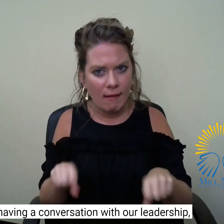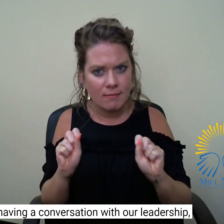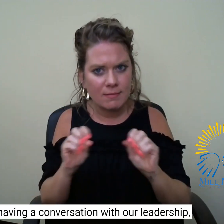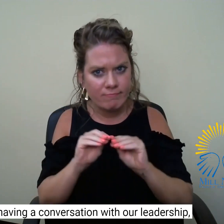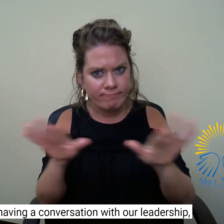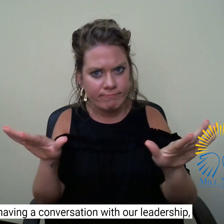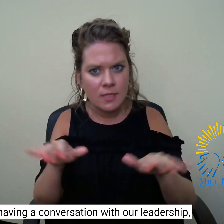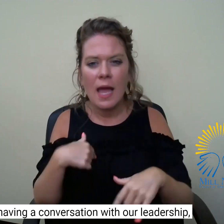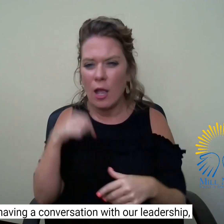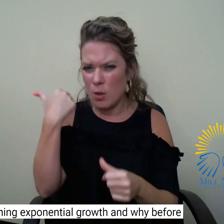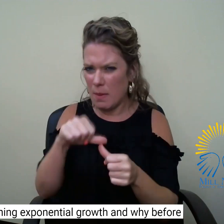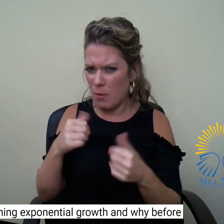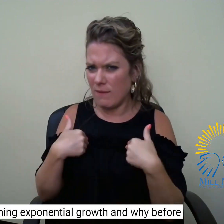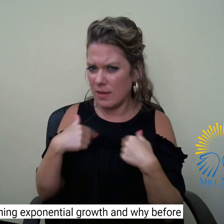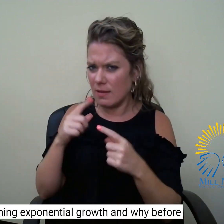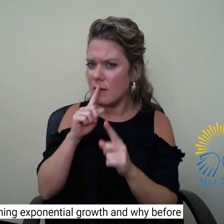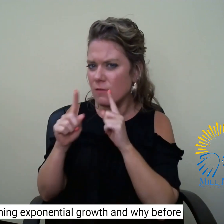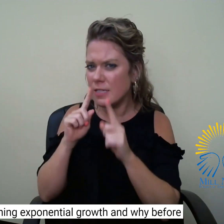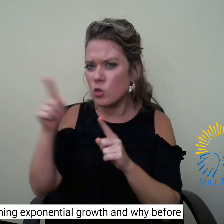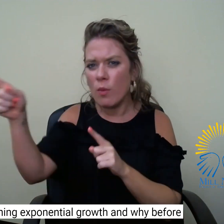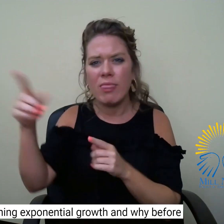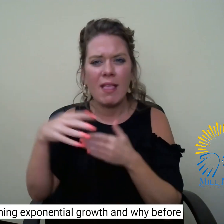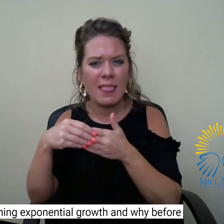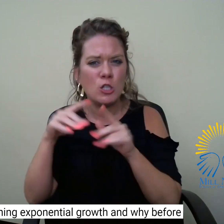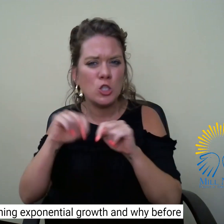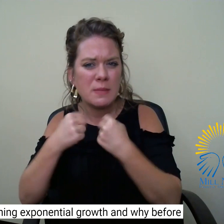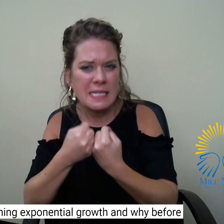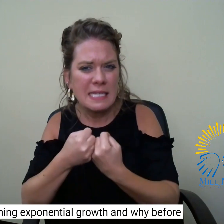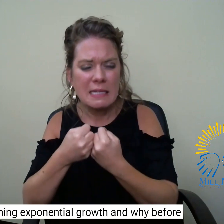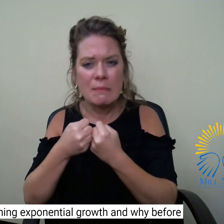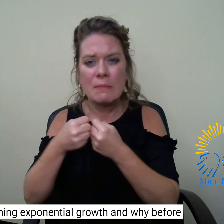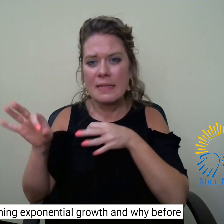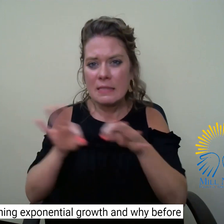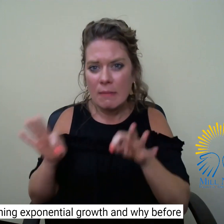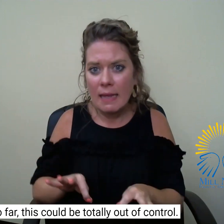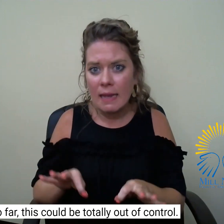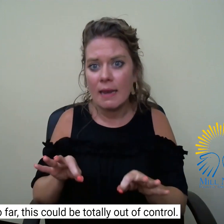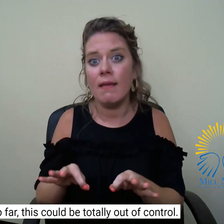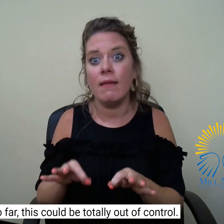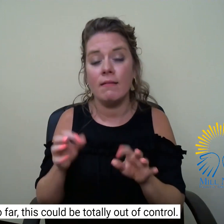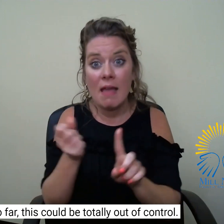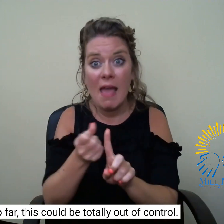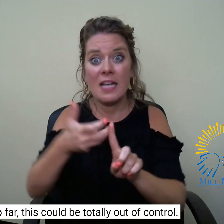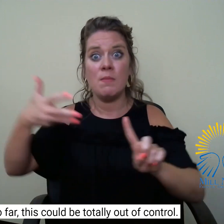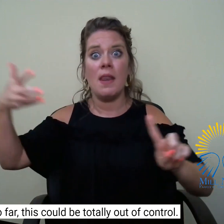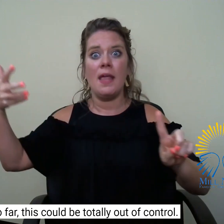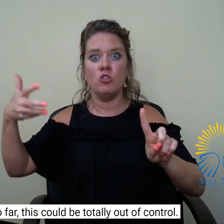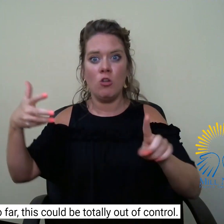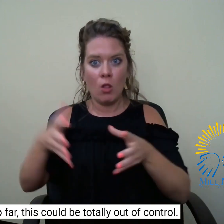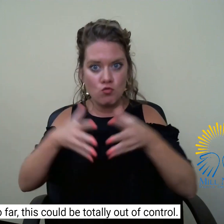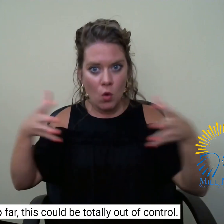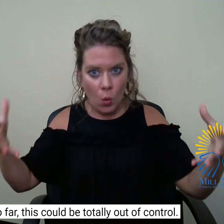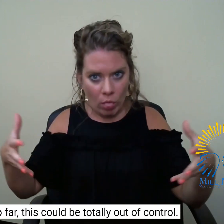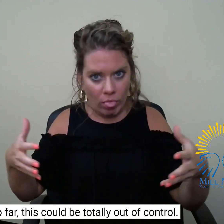conversation with our leadership, just explaining exponential growth and why before we get too far, this could be totally out of